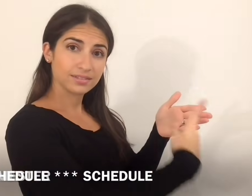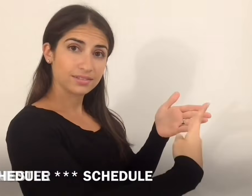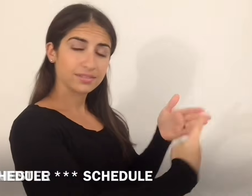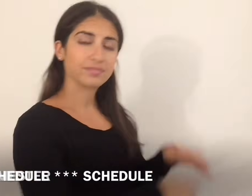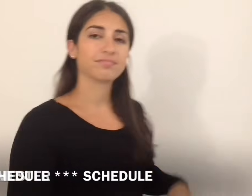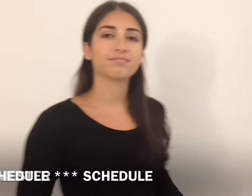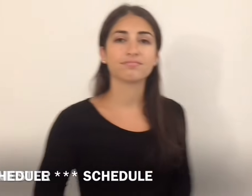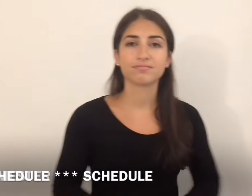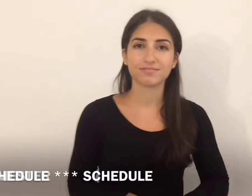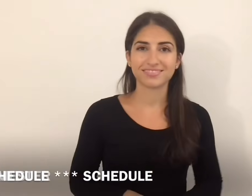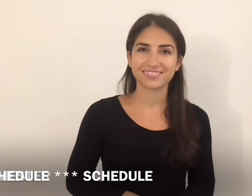Schedule.